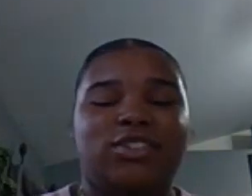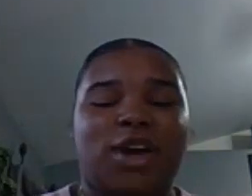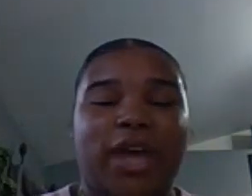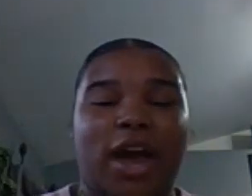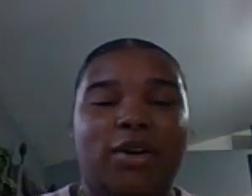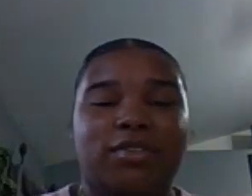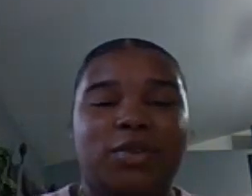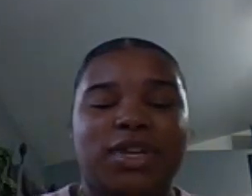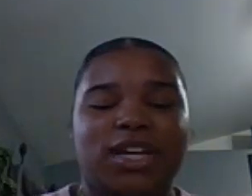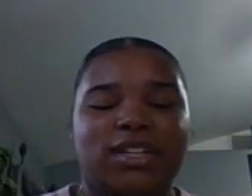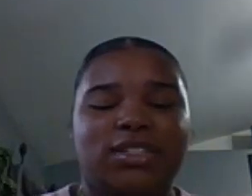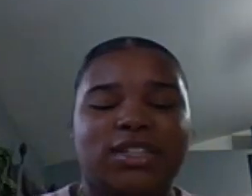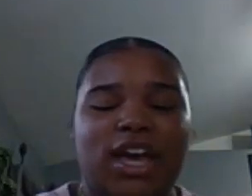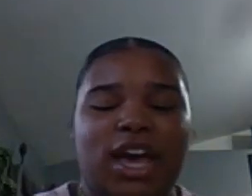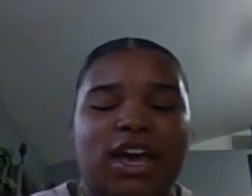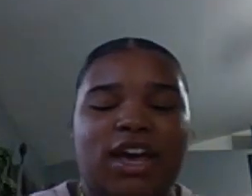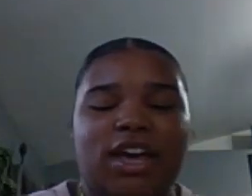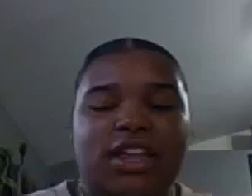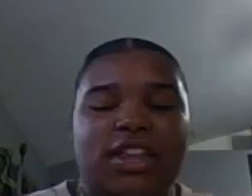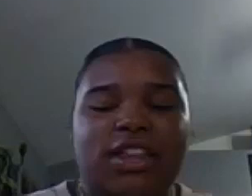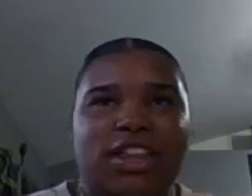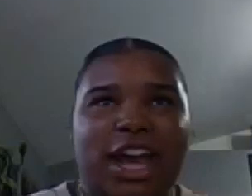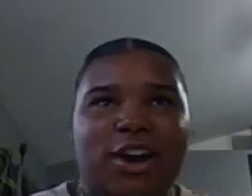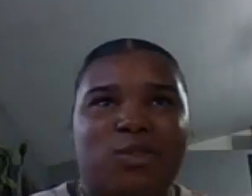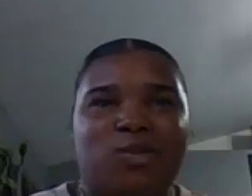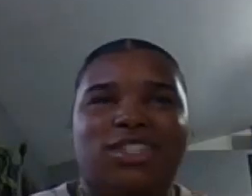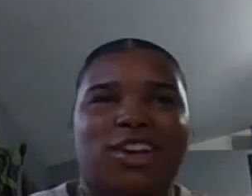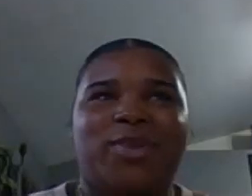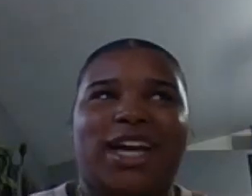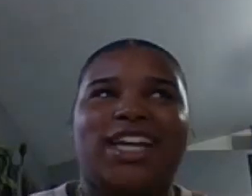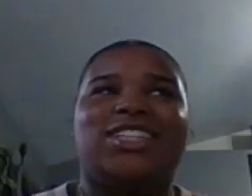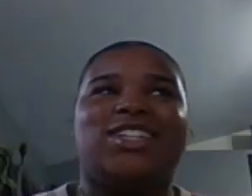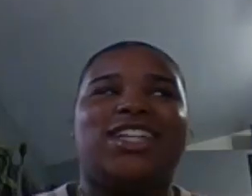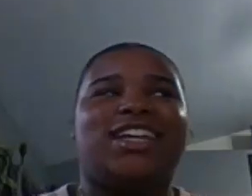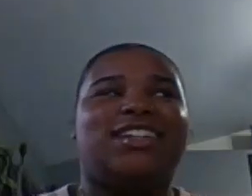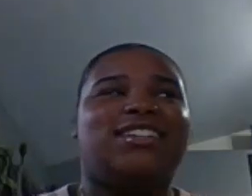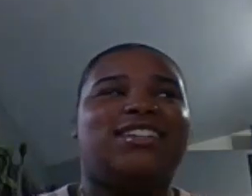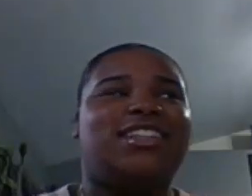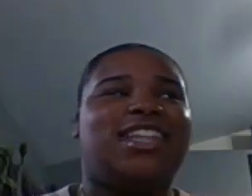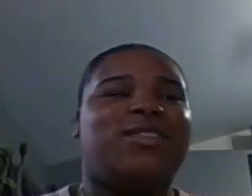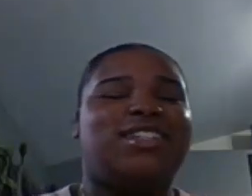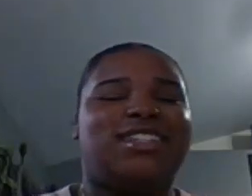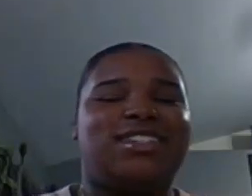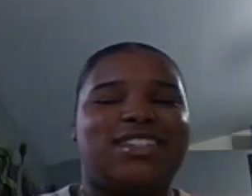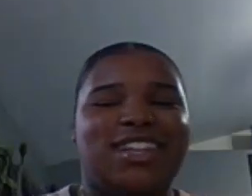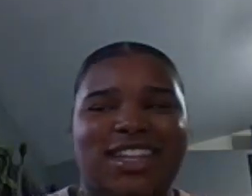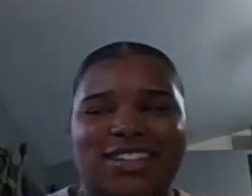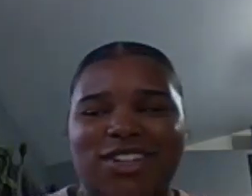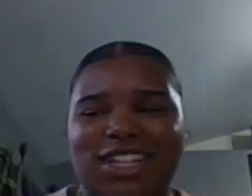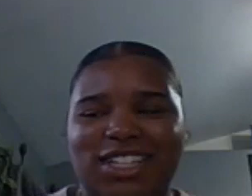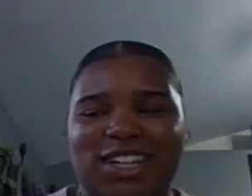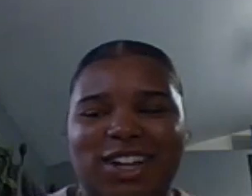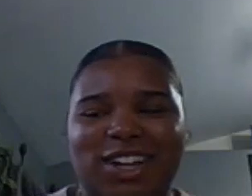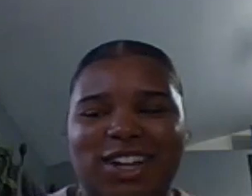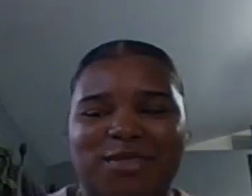actually dropped out of school because there was no Black history. Like, there was nothing really